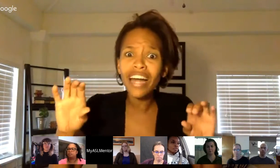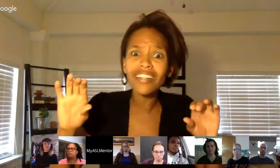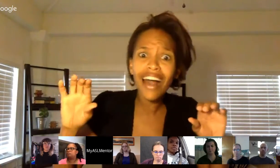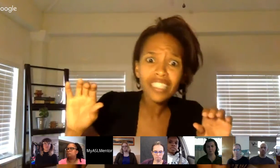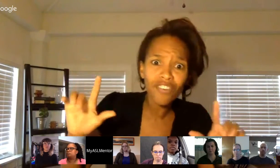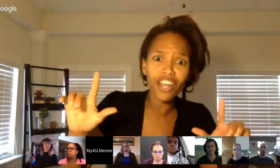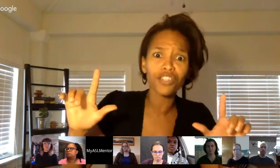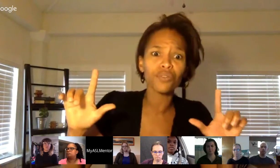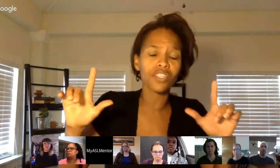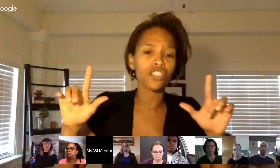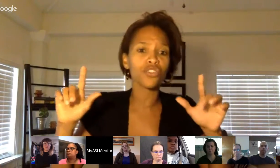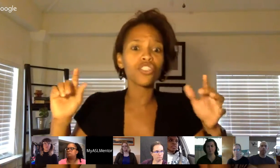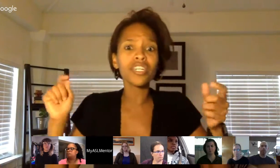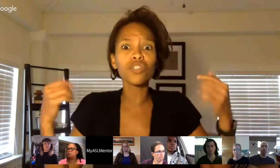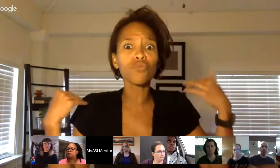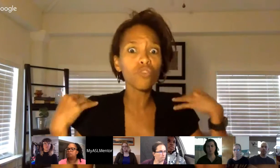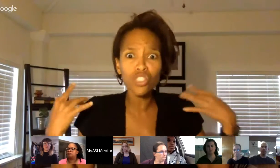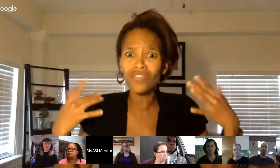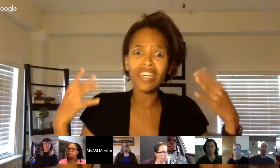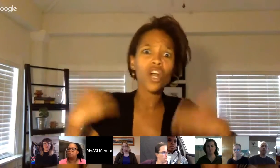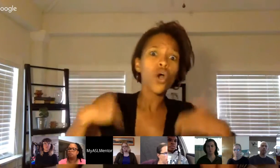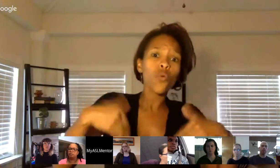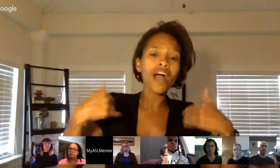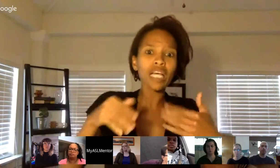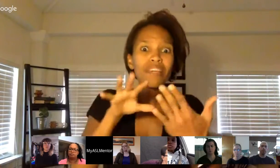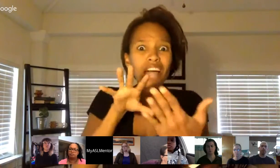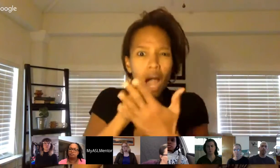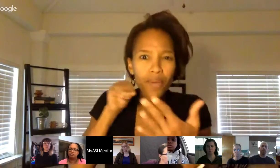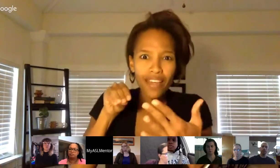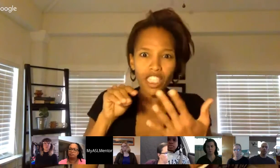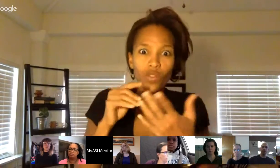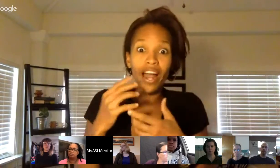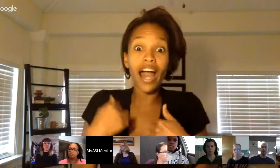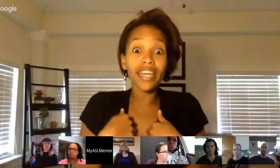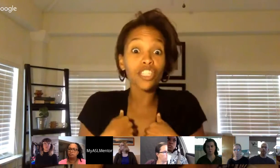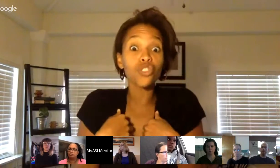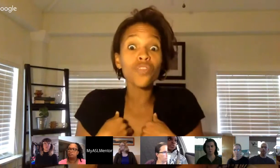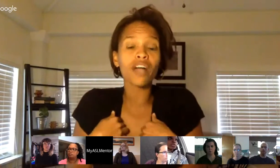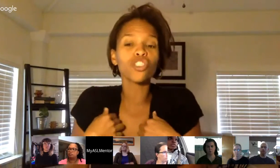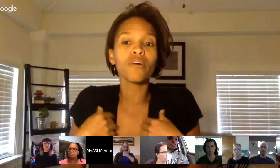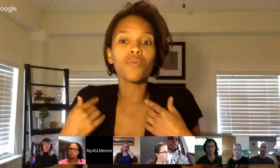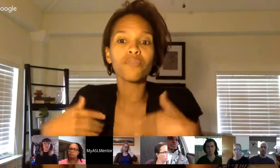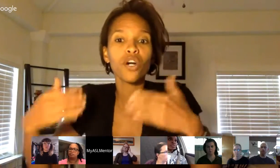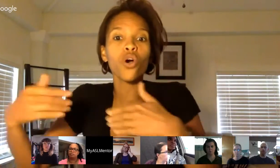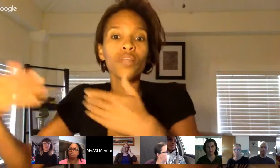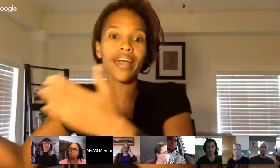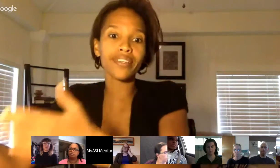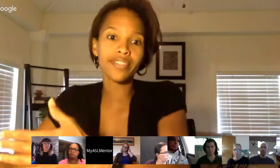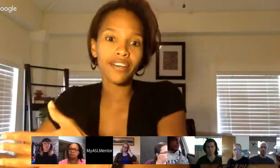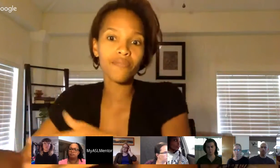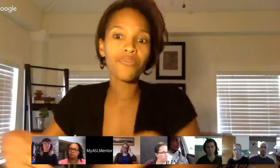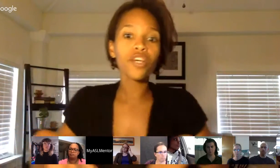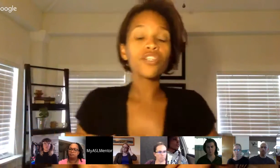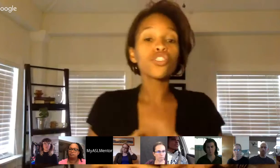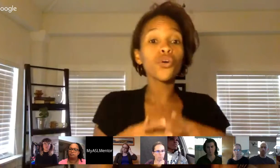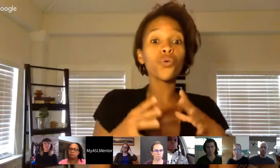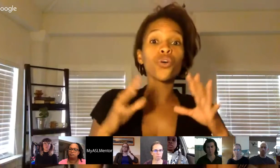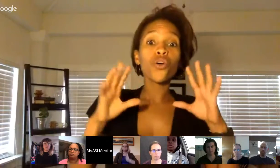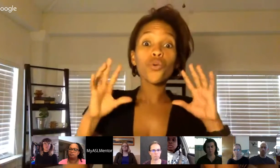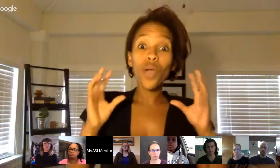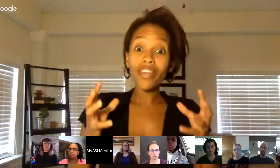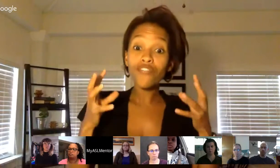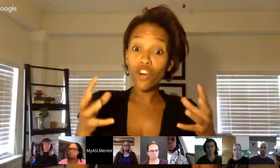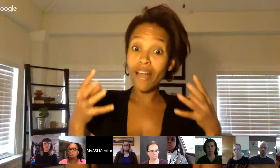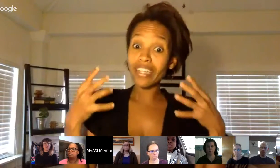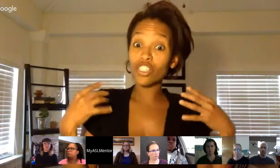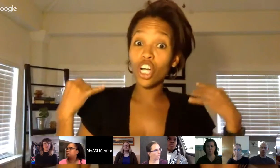use of that classifier usage, or look at the role shifting. Wow, let me copy that so that I can do that with my own ASL. So